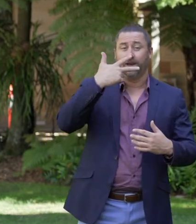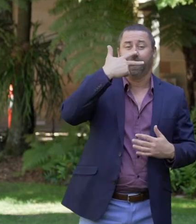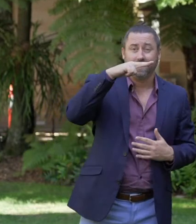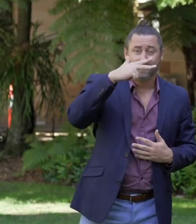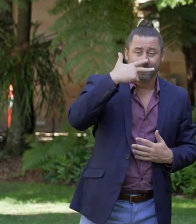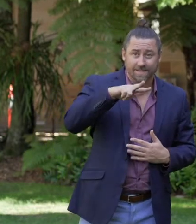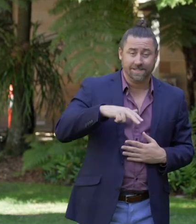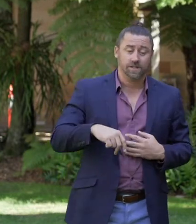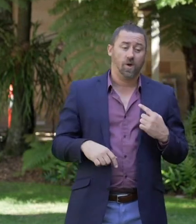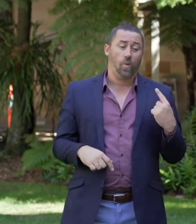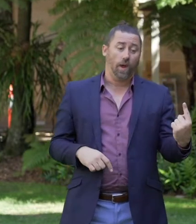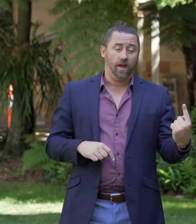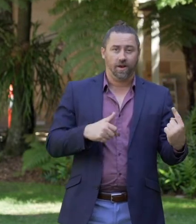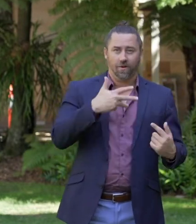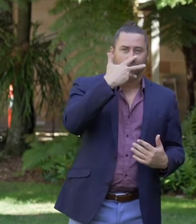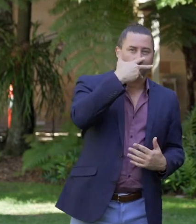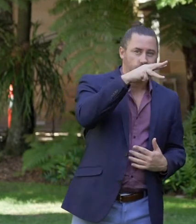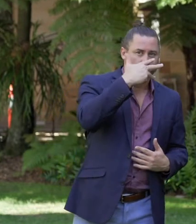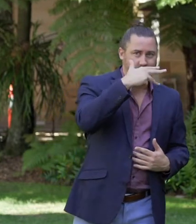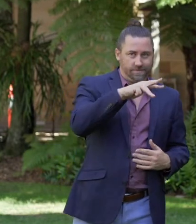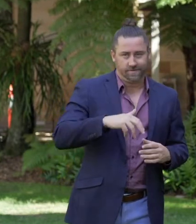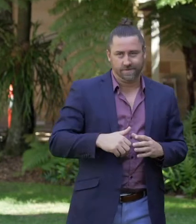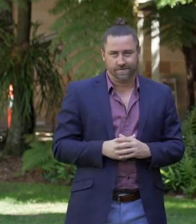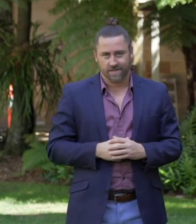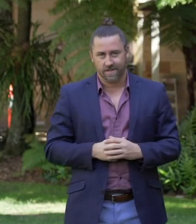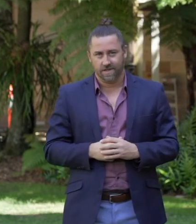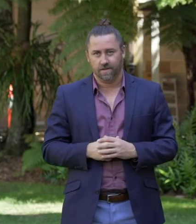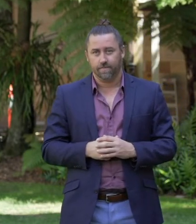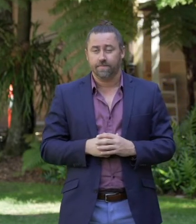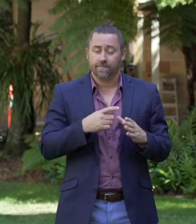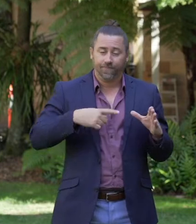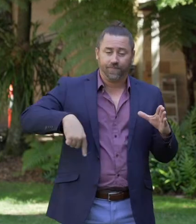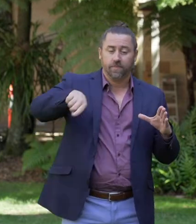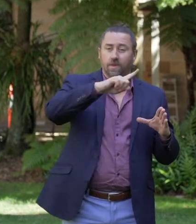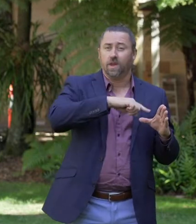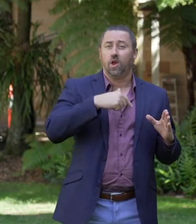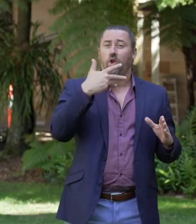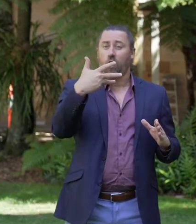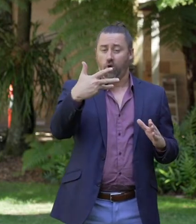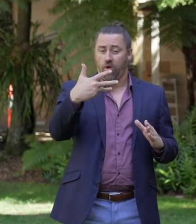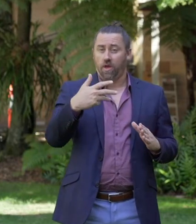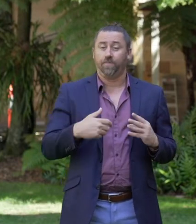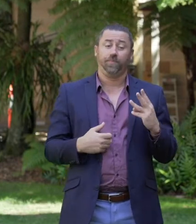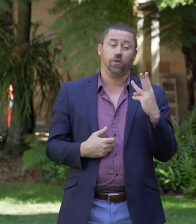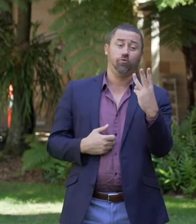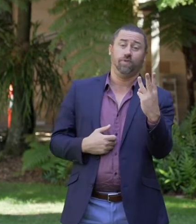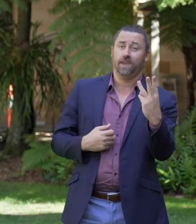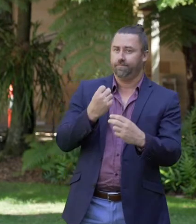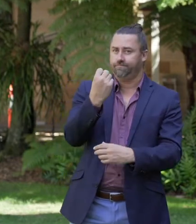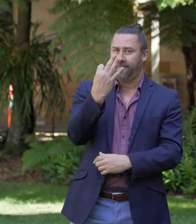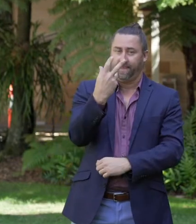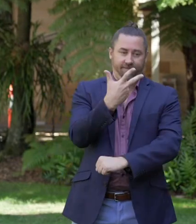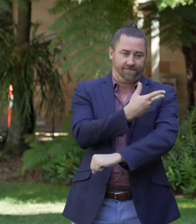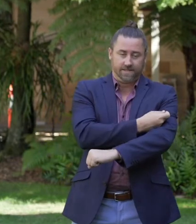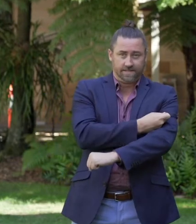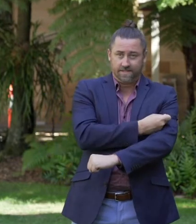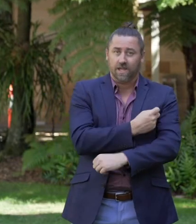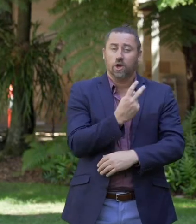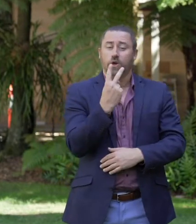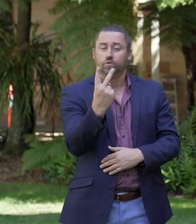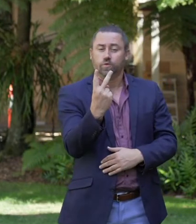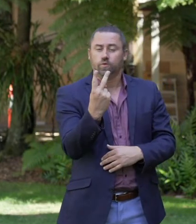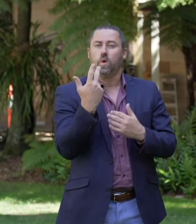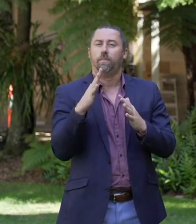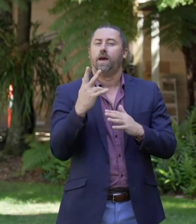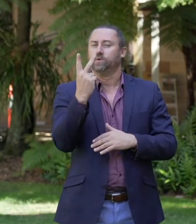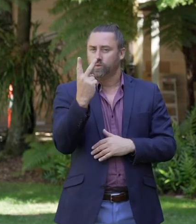and 1 in their 90s. Of these 9, 3 were not vaccinated, 2 had received 2 doses